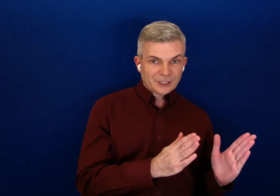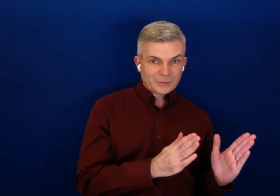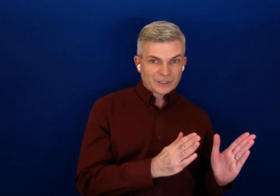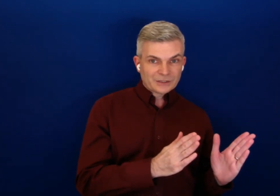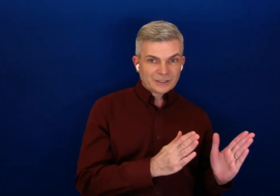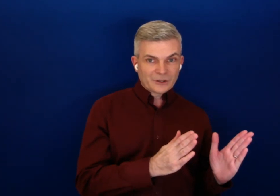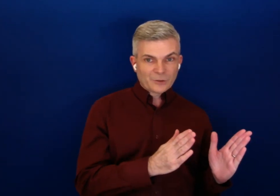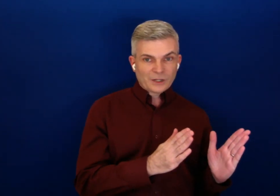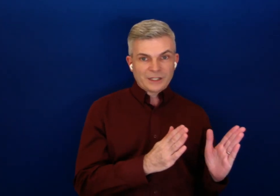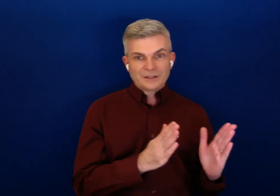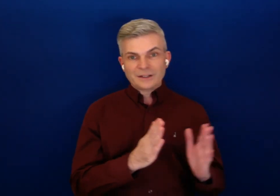I'm tilting to the right,